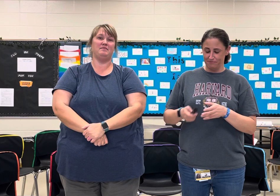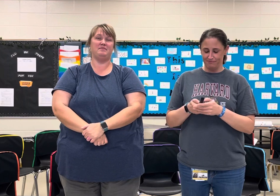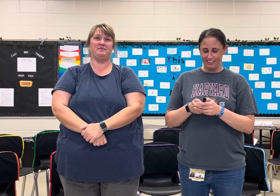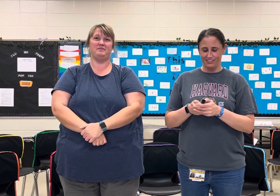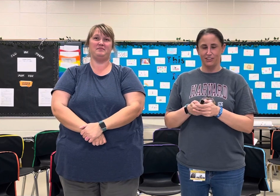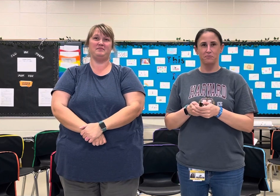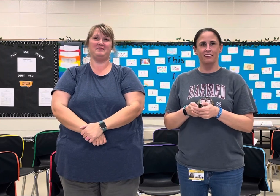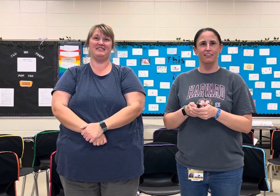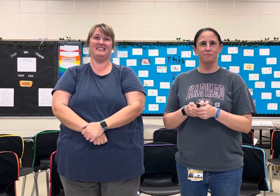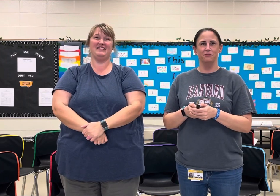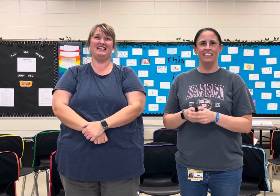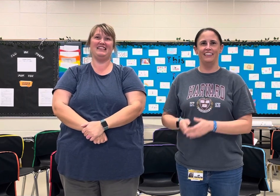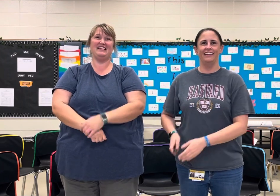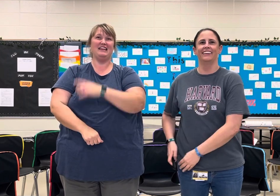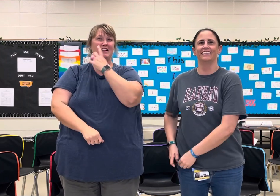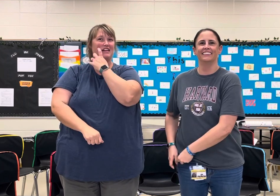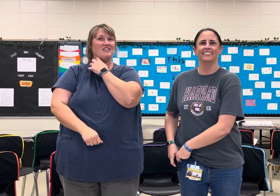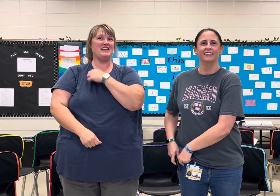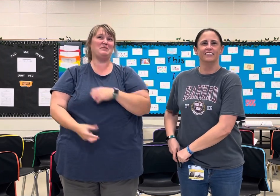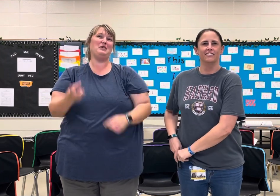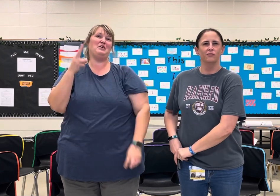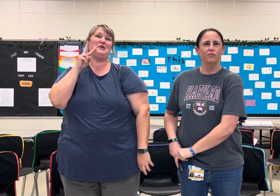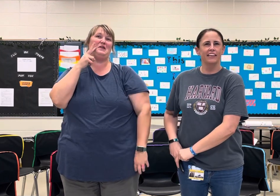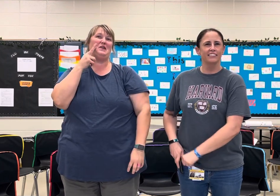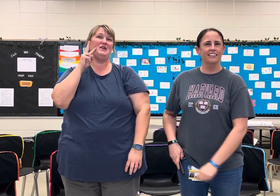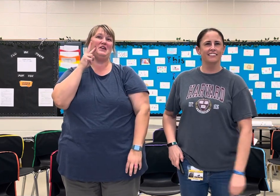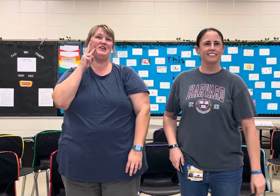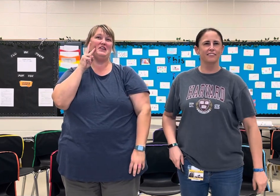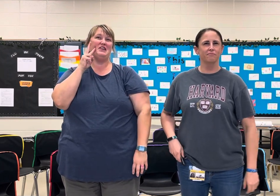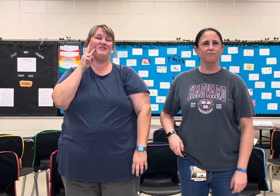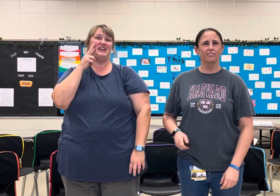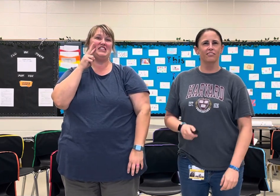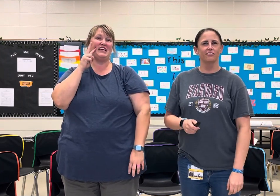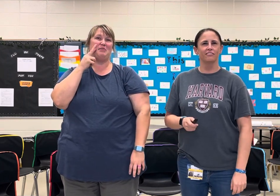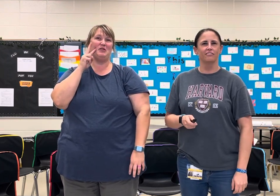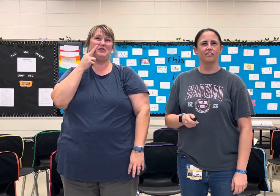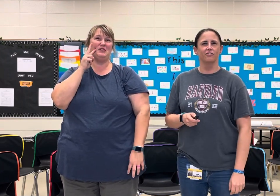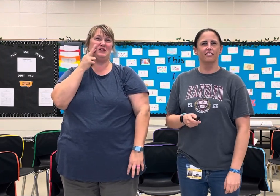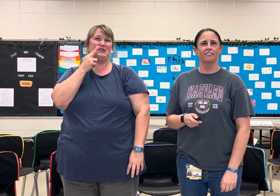I should go back up. Wee. Vegetable. Wait, did I skip? Veggie table. Hold on.